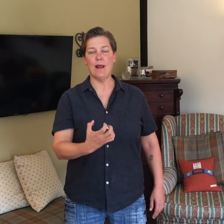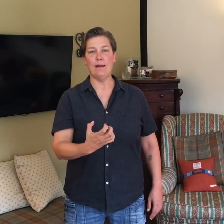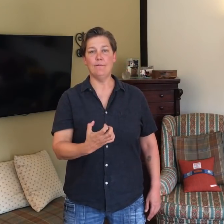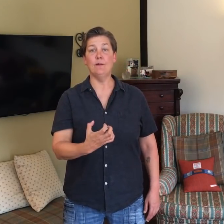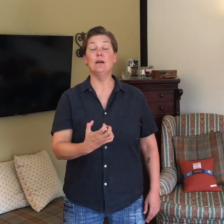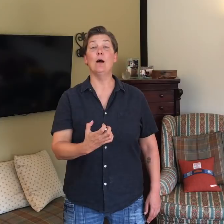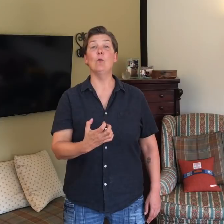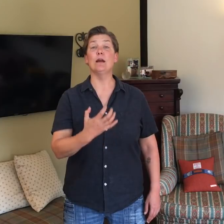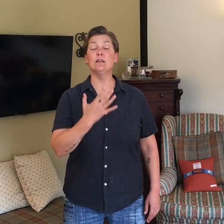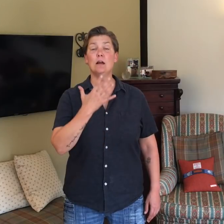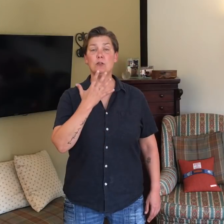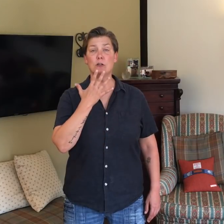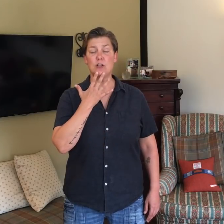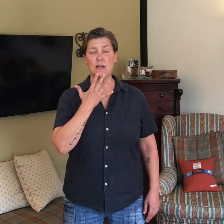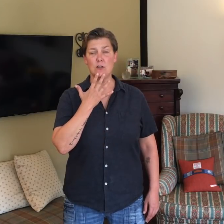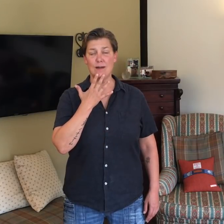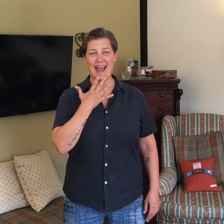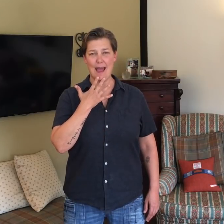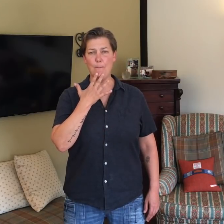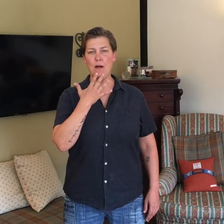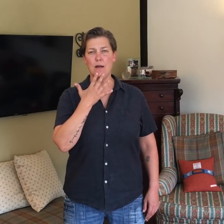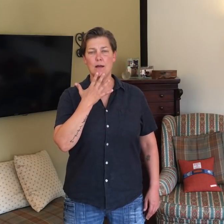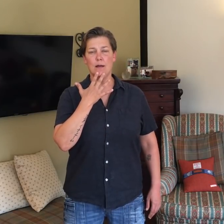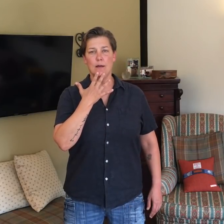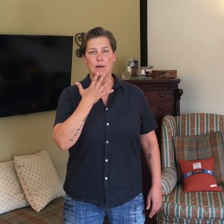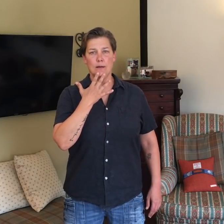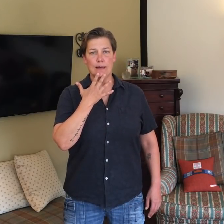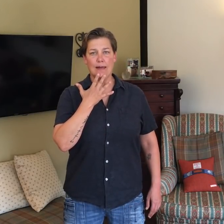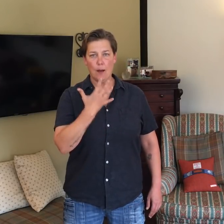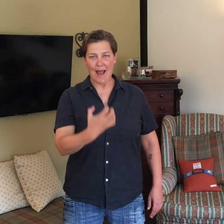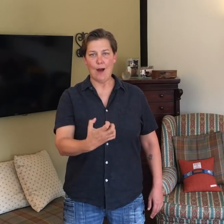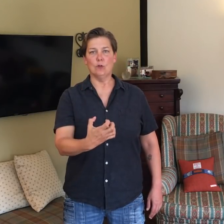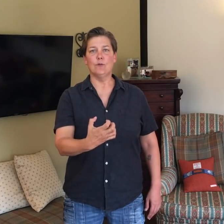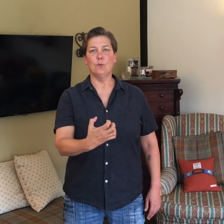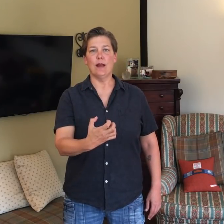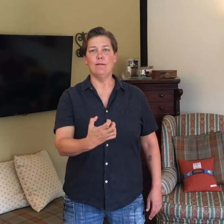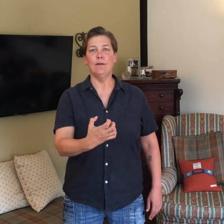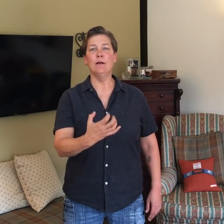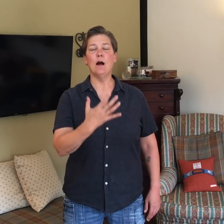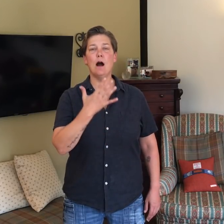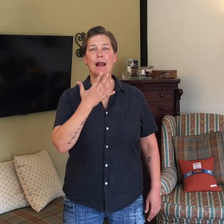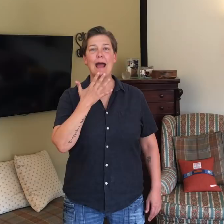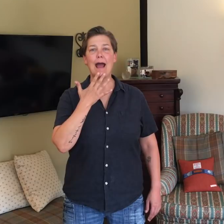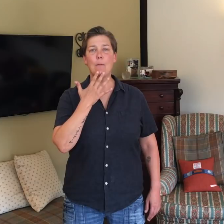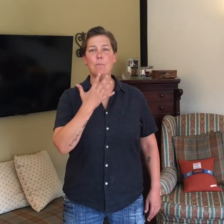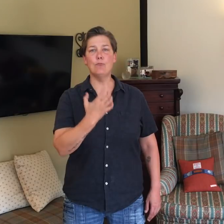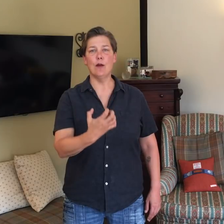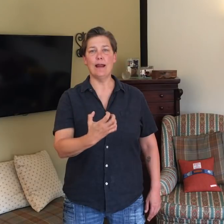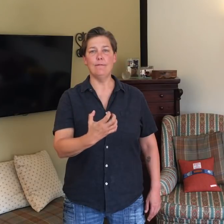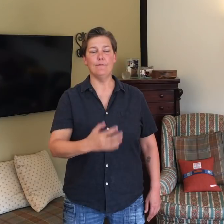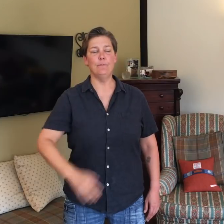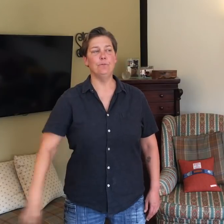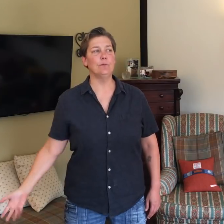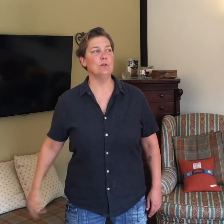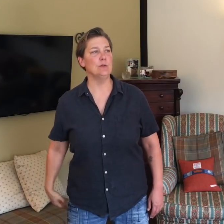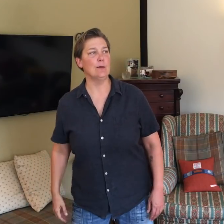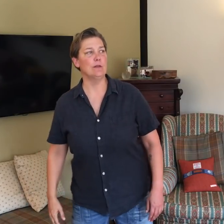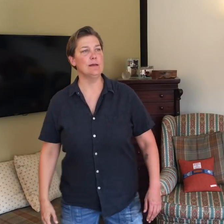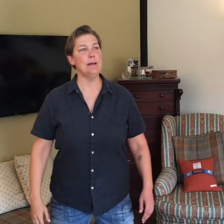brave. And we're going to touch our chins on am and come out for brave. I am brave. Do that with me a